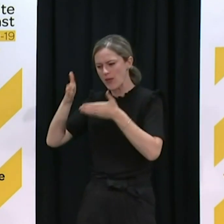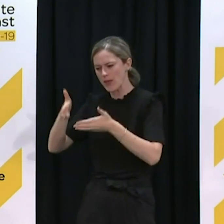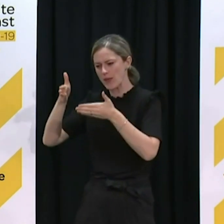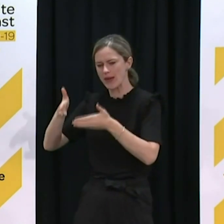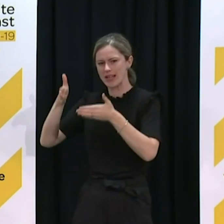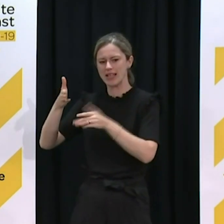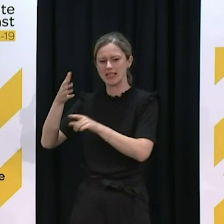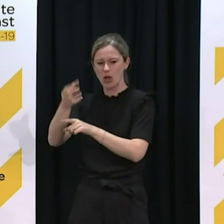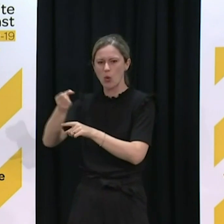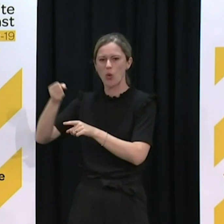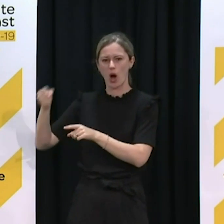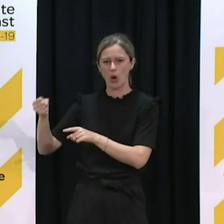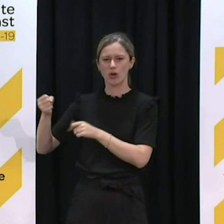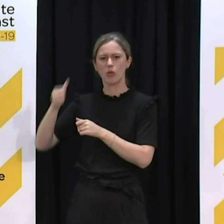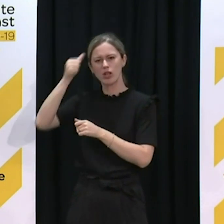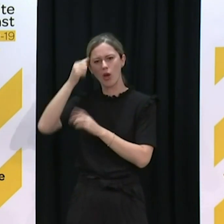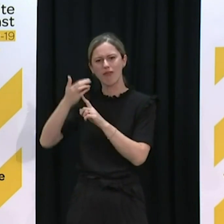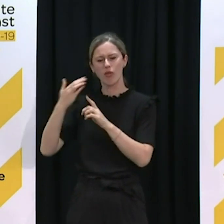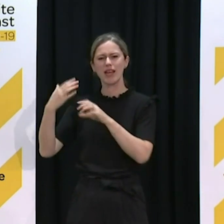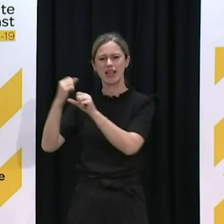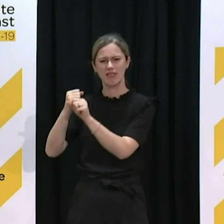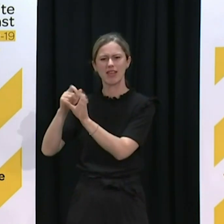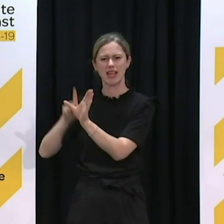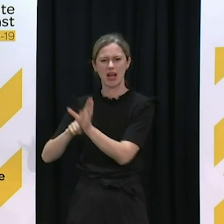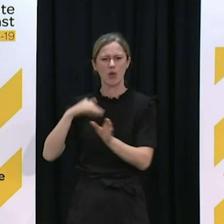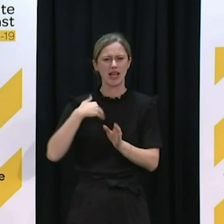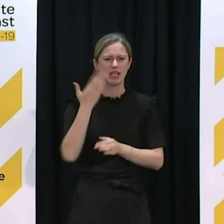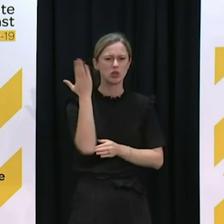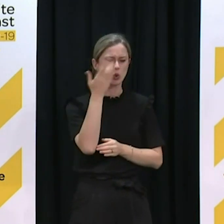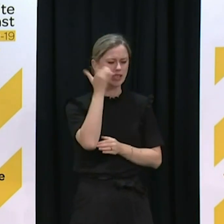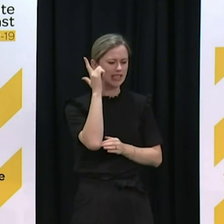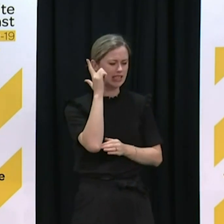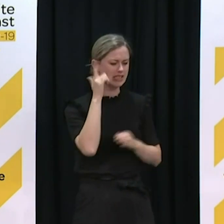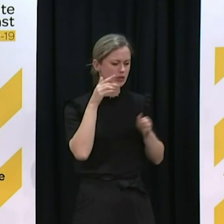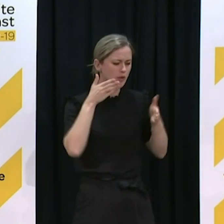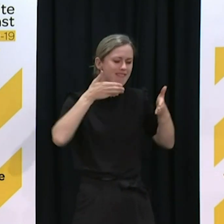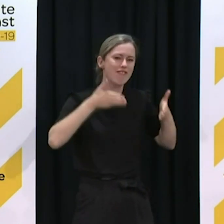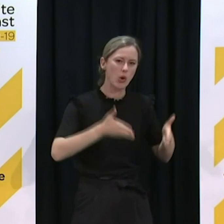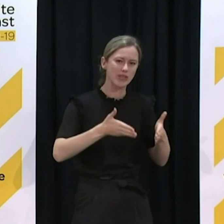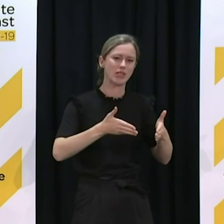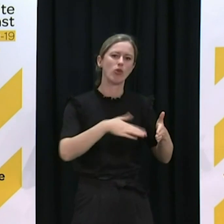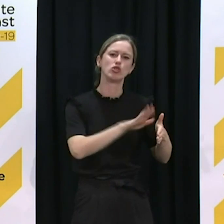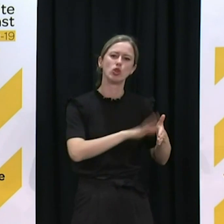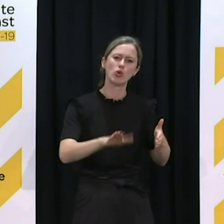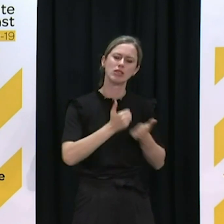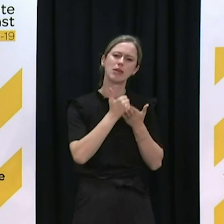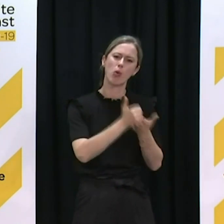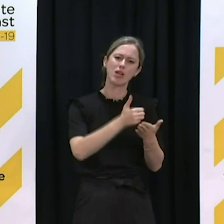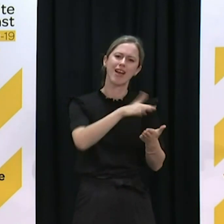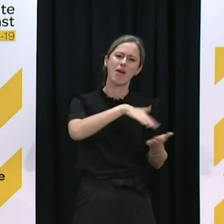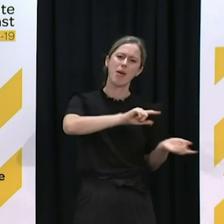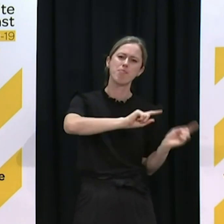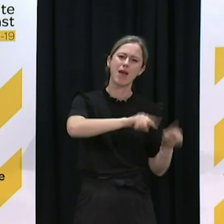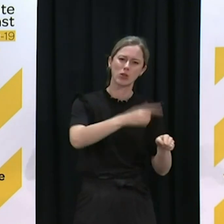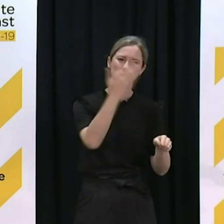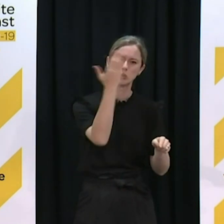acknowledge that between now and the end of the year, we need our schools and our teachers and our early learning services focused on supporting a return